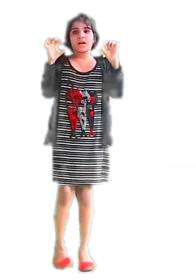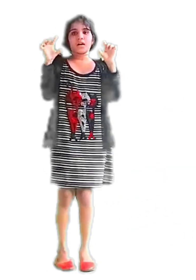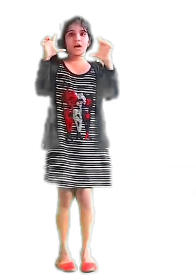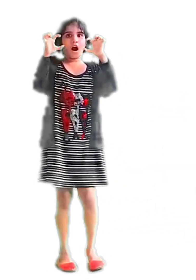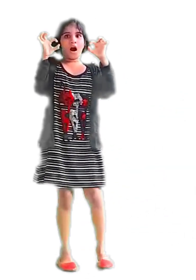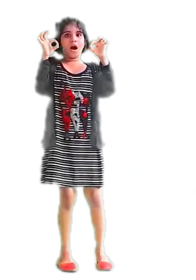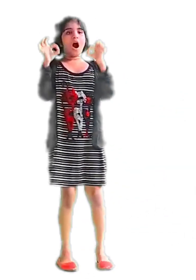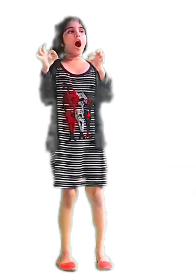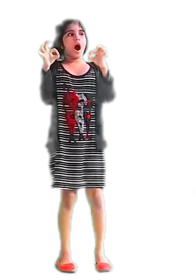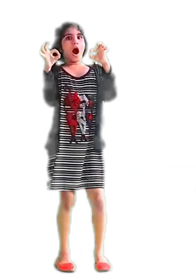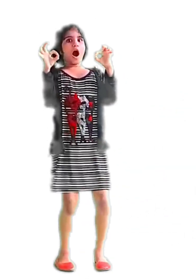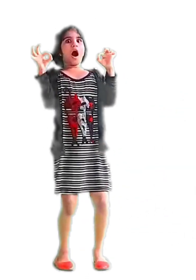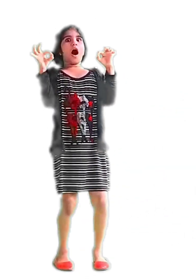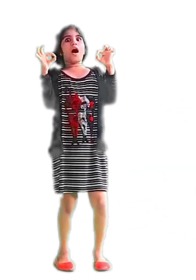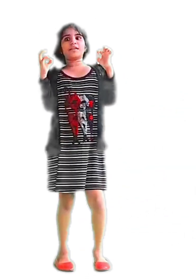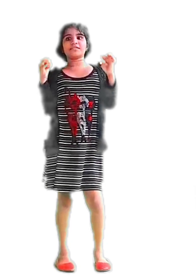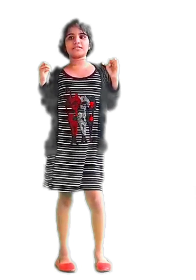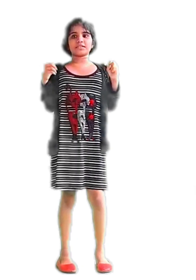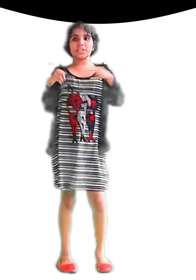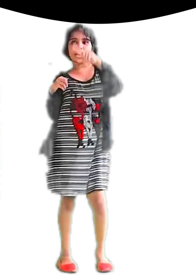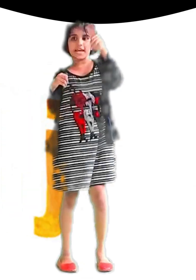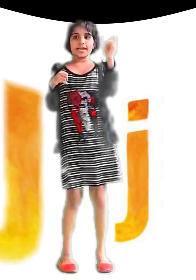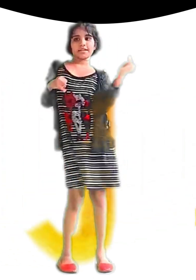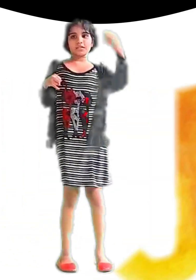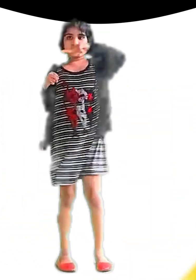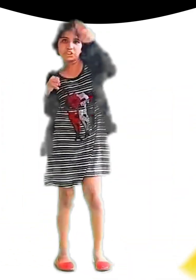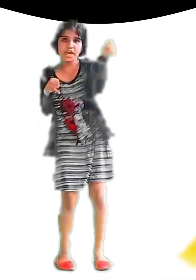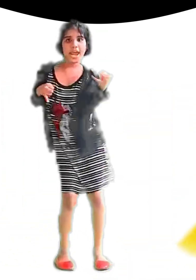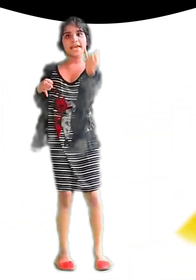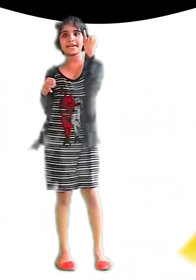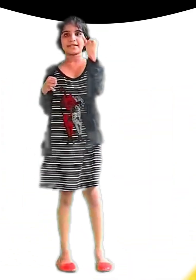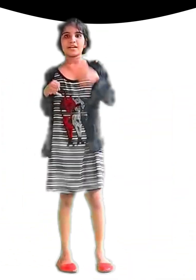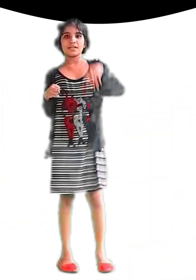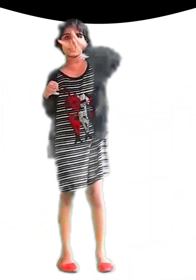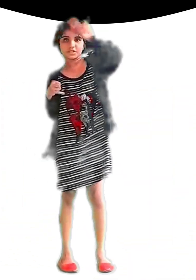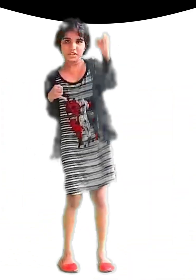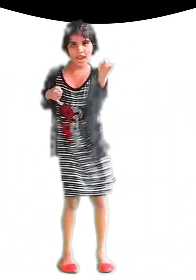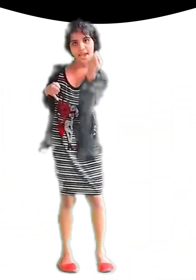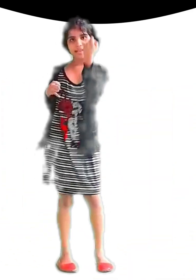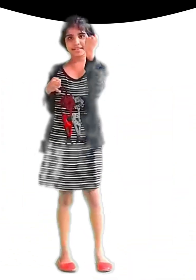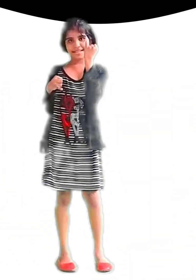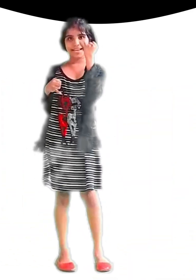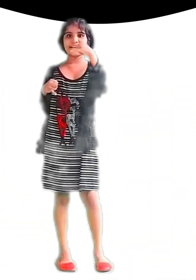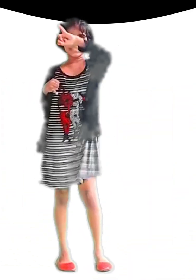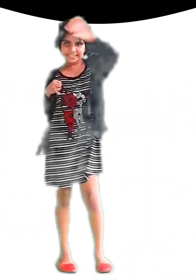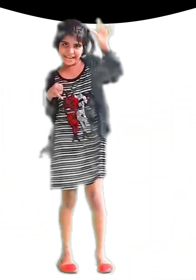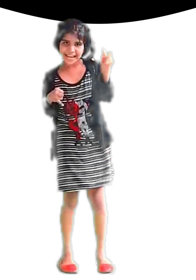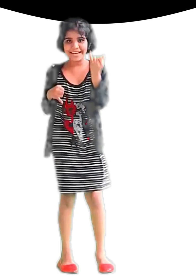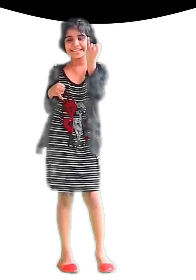I, ice. J, J, this is the letter J.